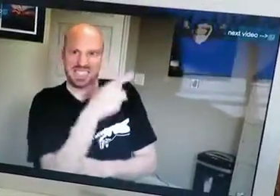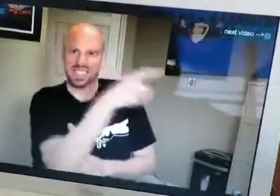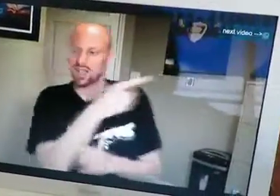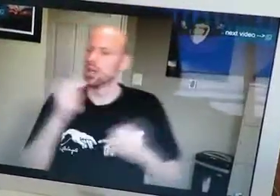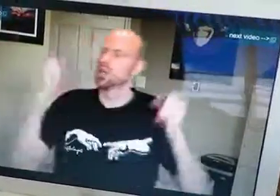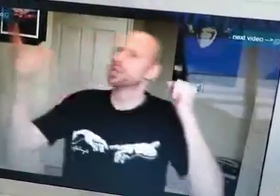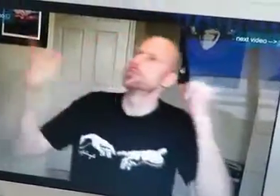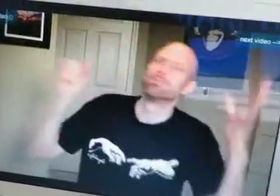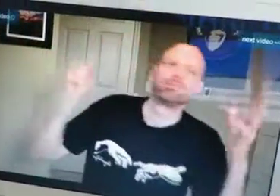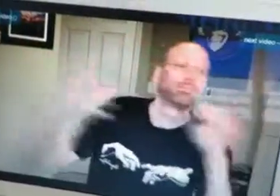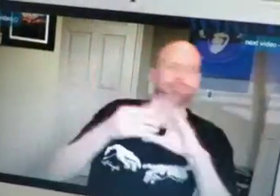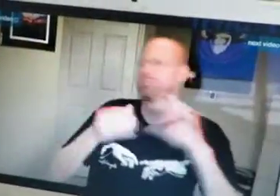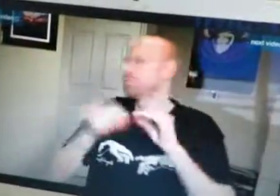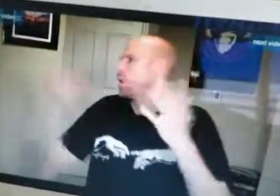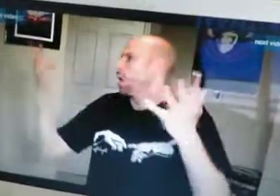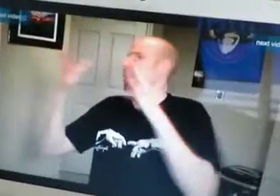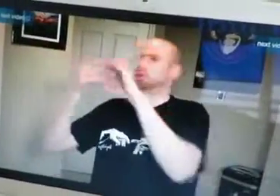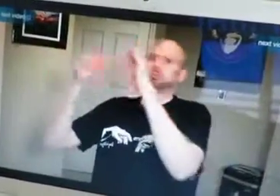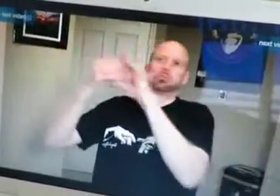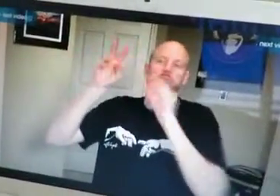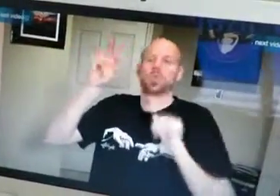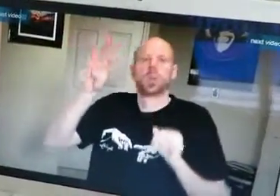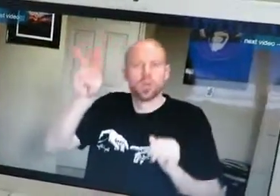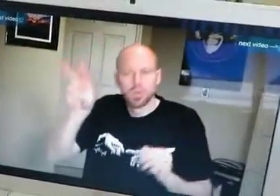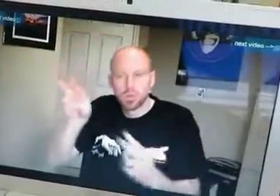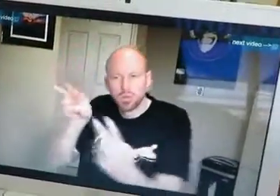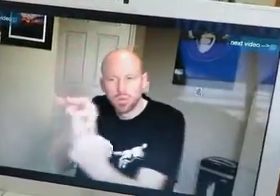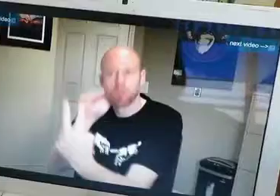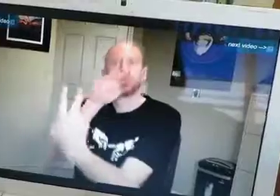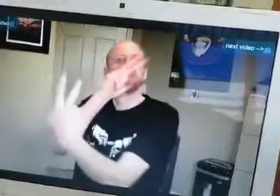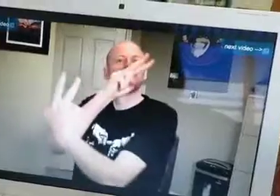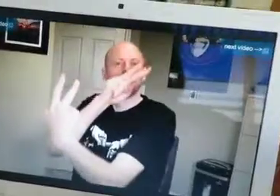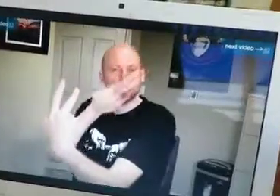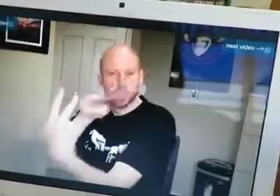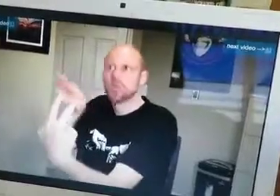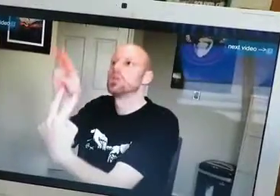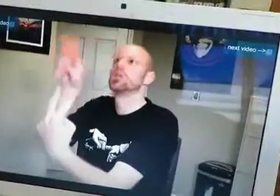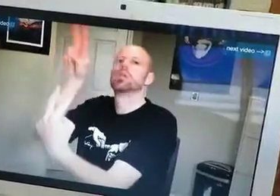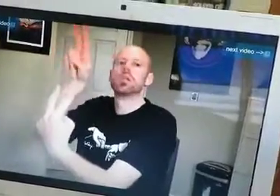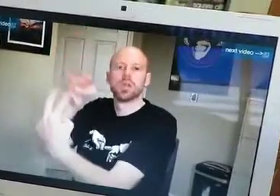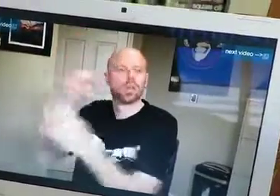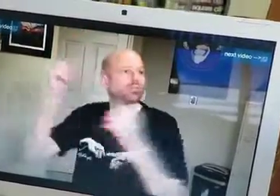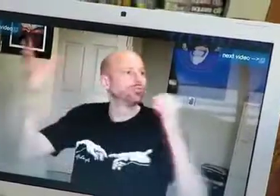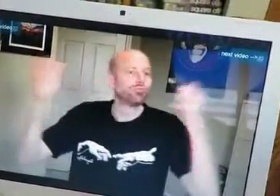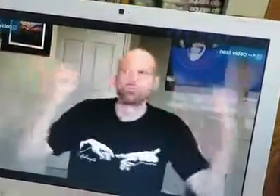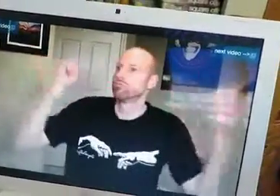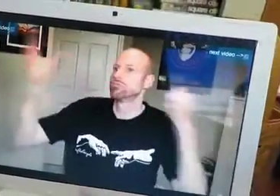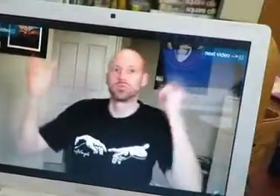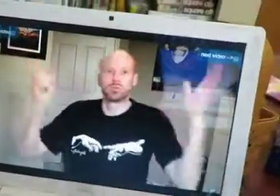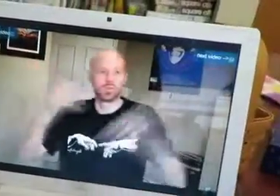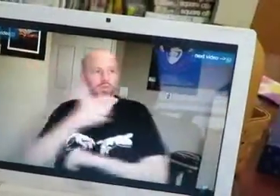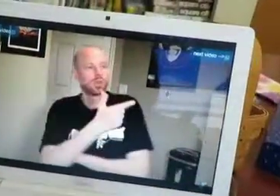moving around. They're not doing anything else. They're focused on that person as they're